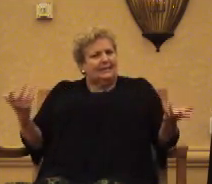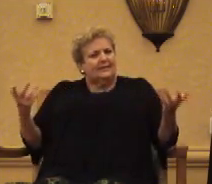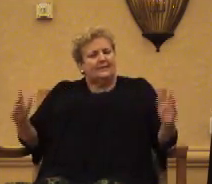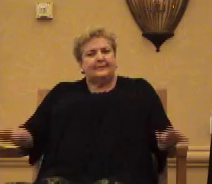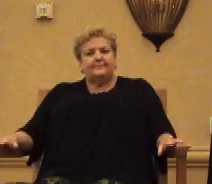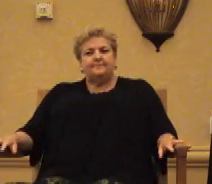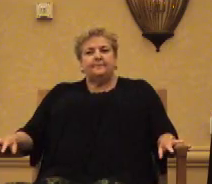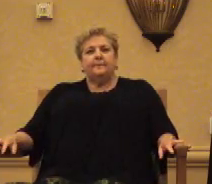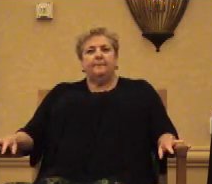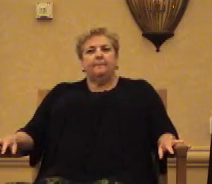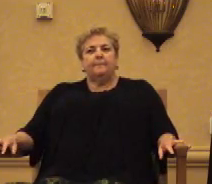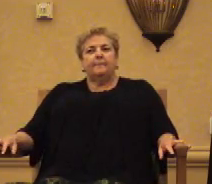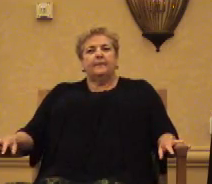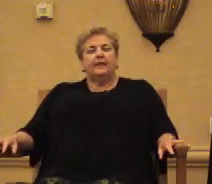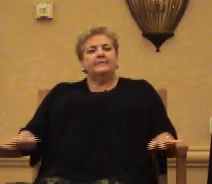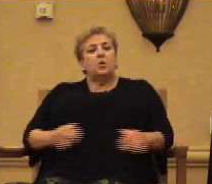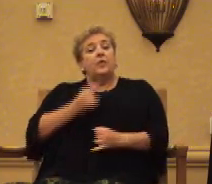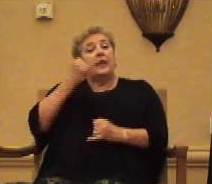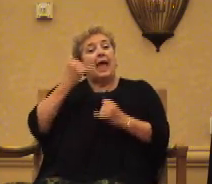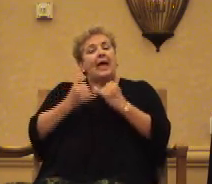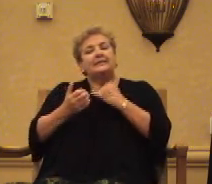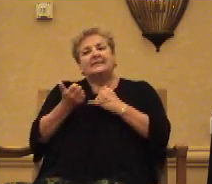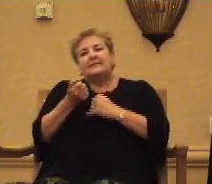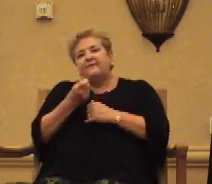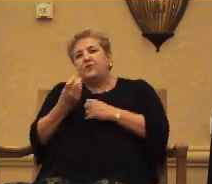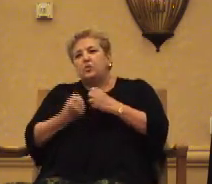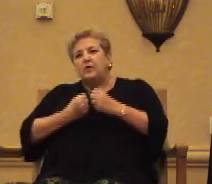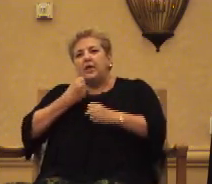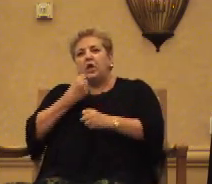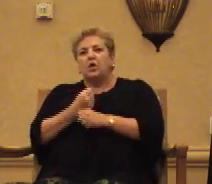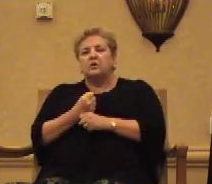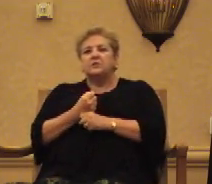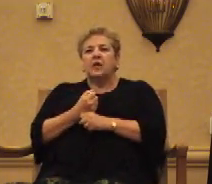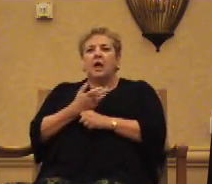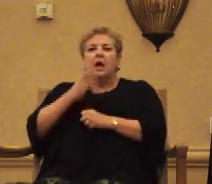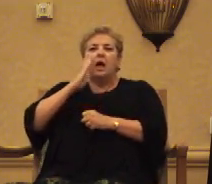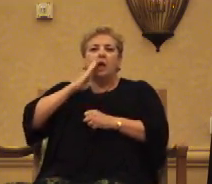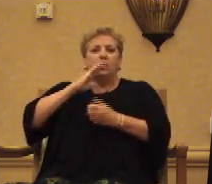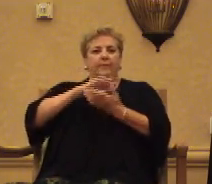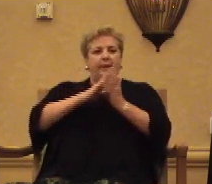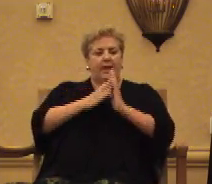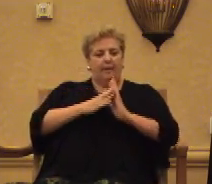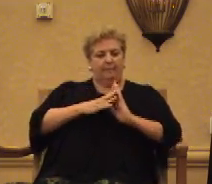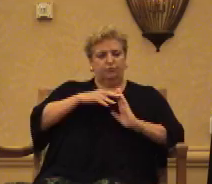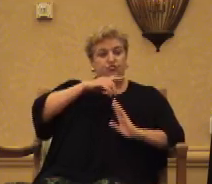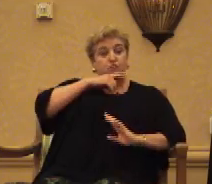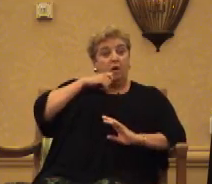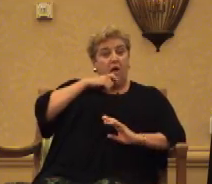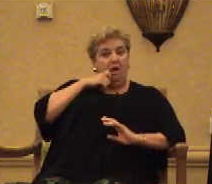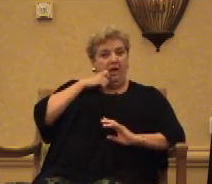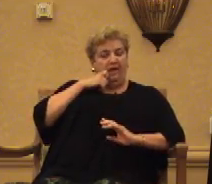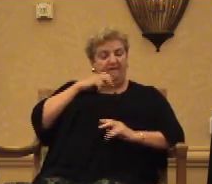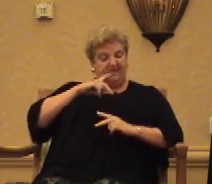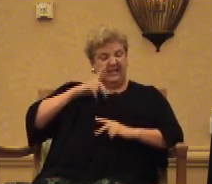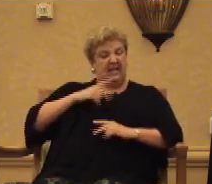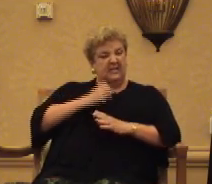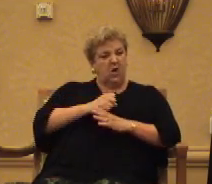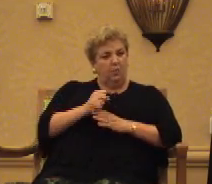the last couple years, I'd get physically sober again, and I'm not the guy that's out beating the bushes to get the good job